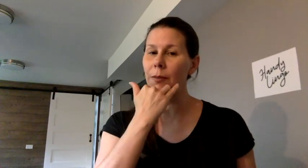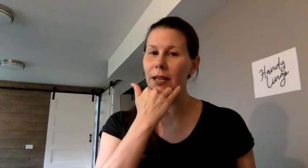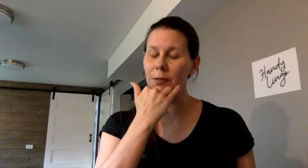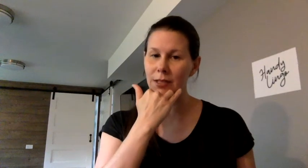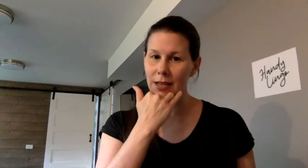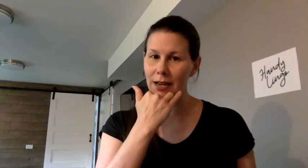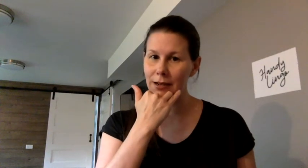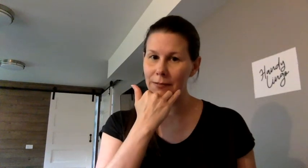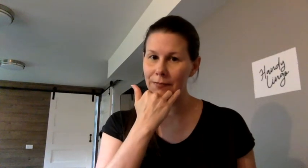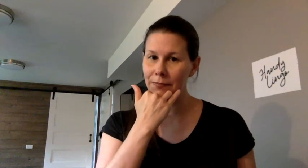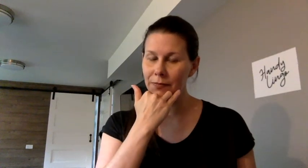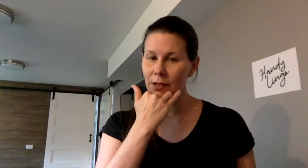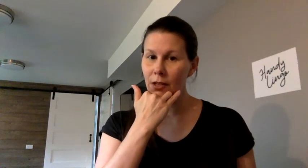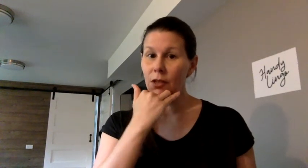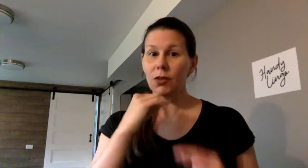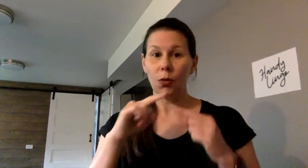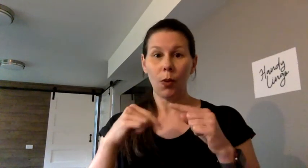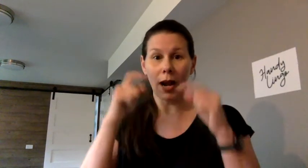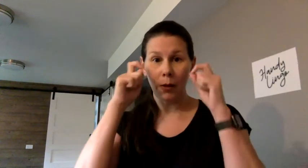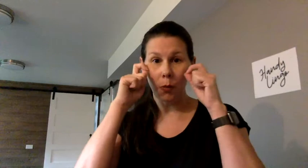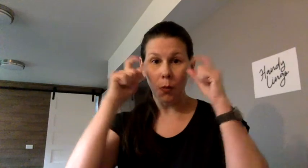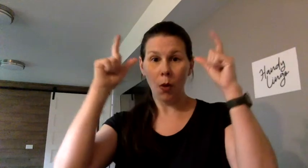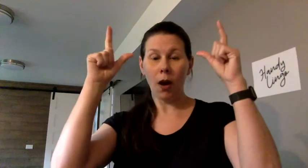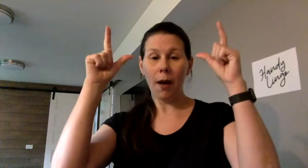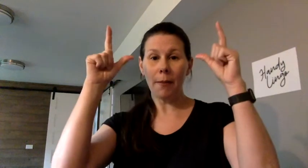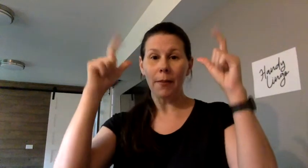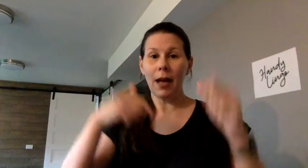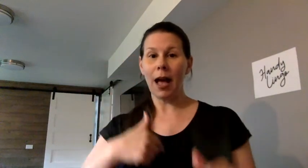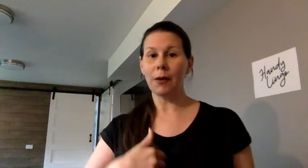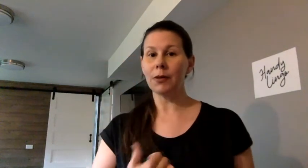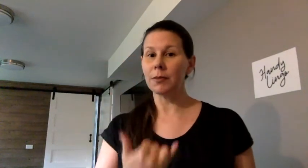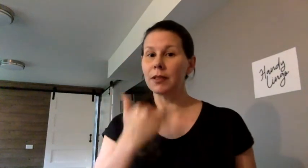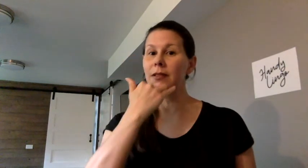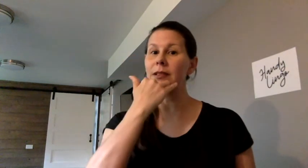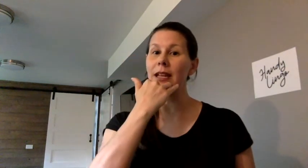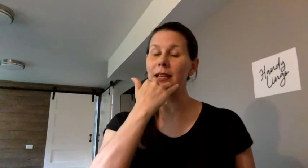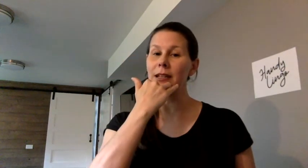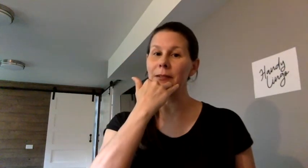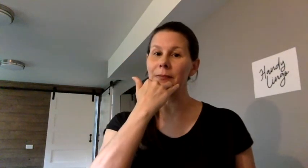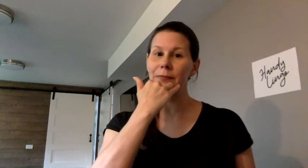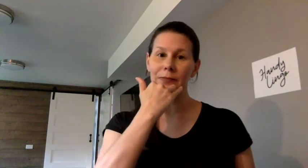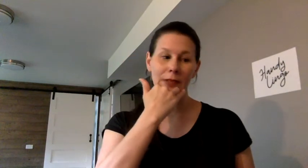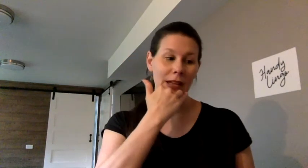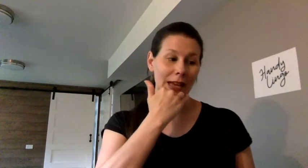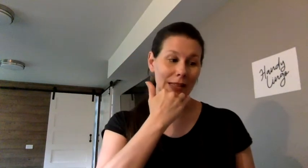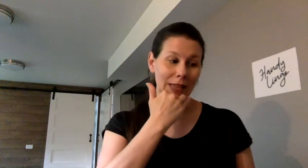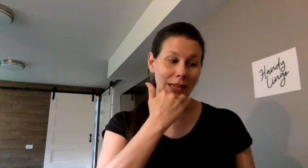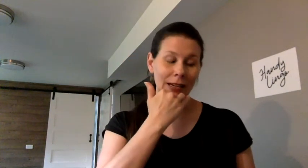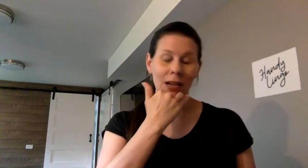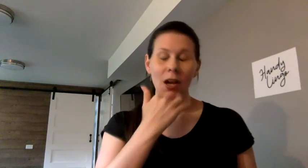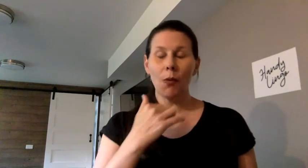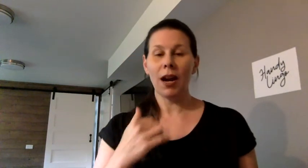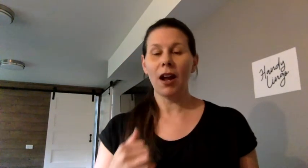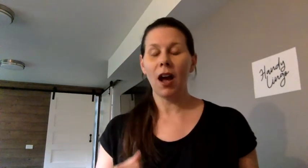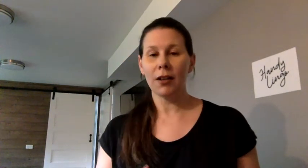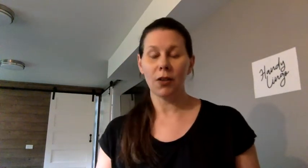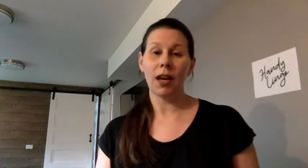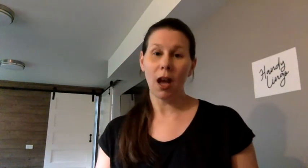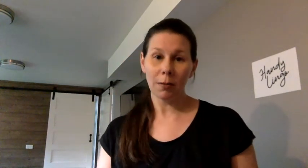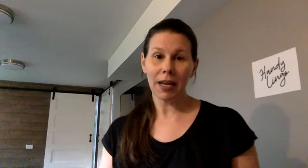a mistake. So when I woke up, I was mistaken. And then when I hung my head